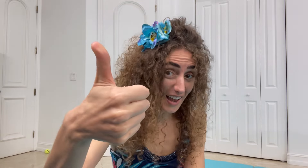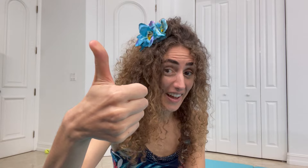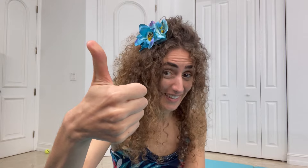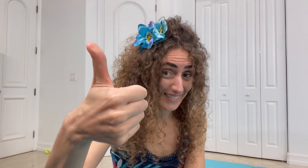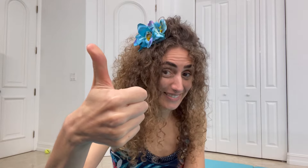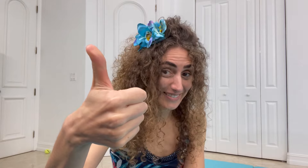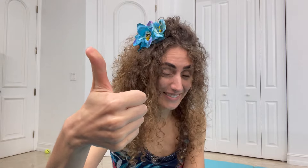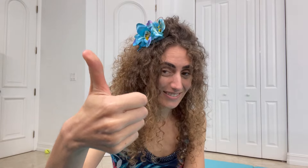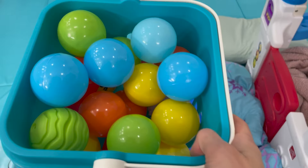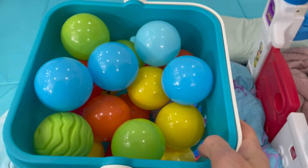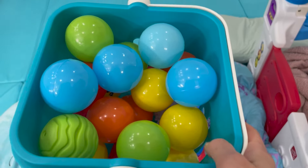1, 2, 3, 4, 5, 6, 7, 8, 9, 10.